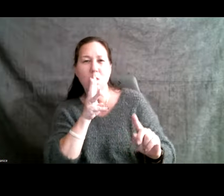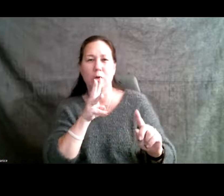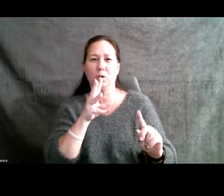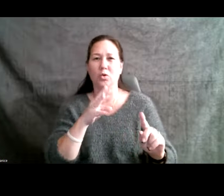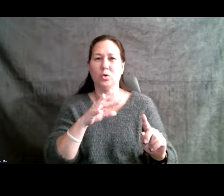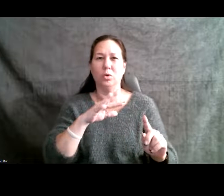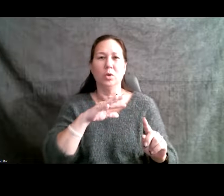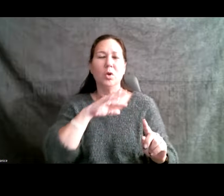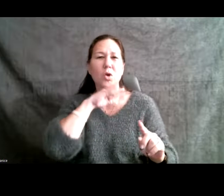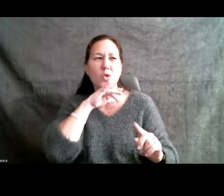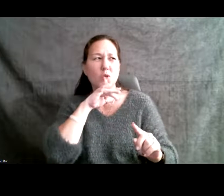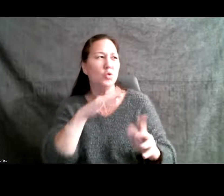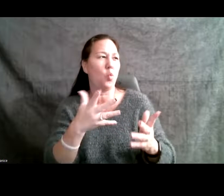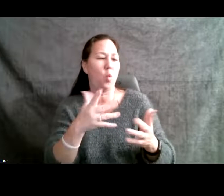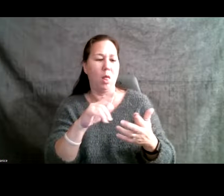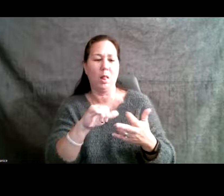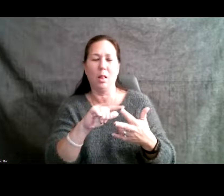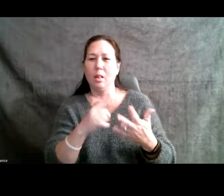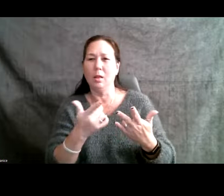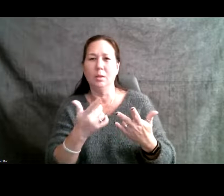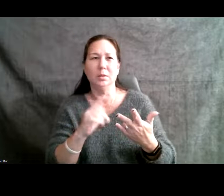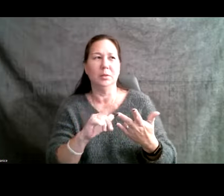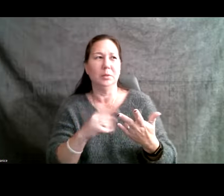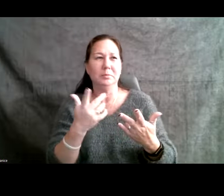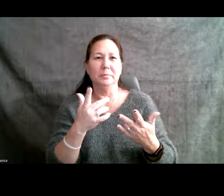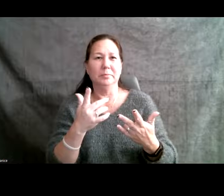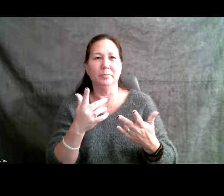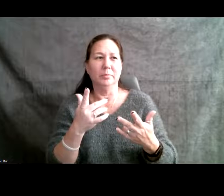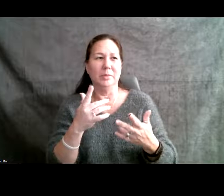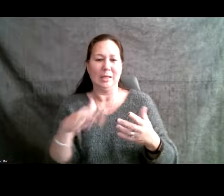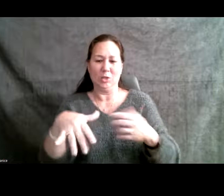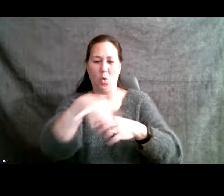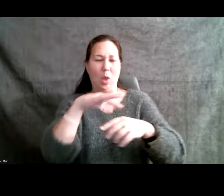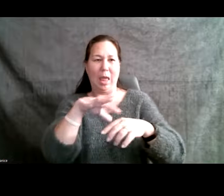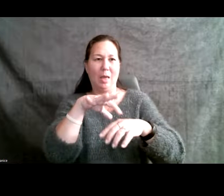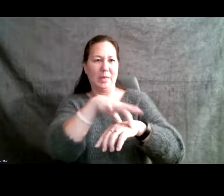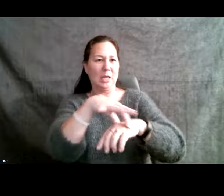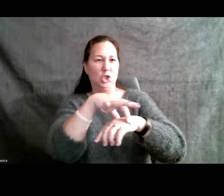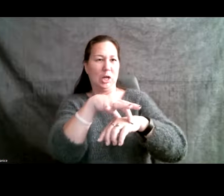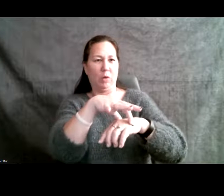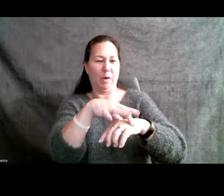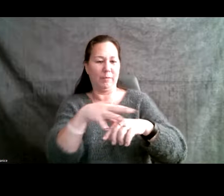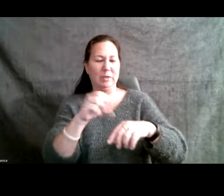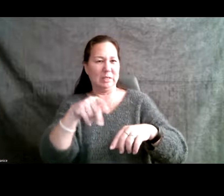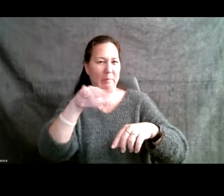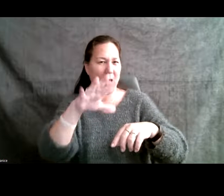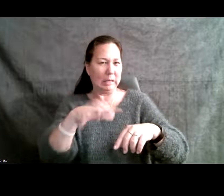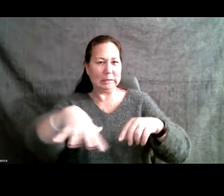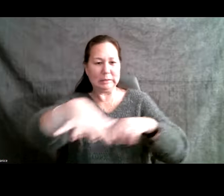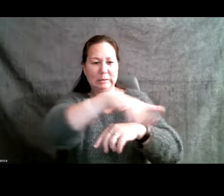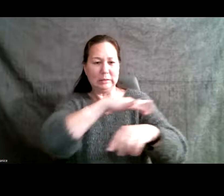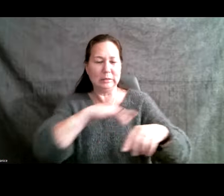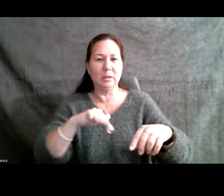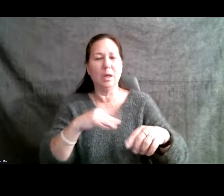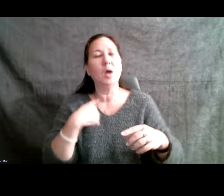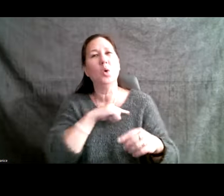been around a geographical space. So if we were to, I think we have to be a little